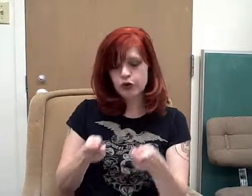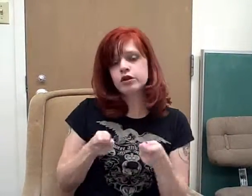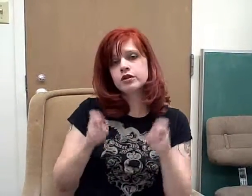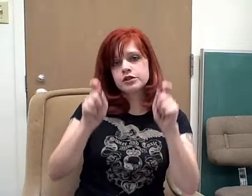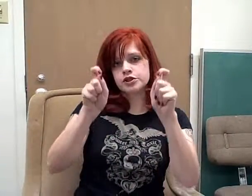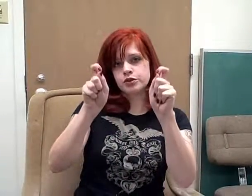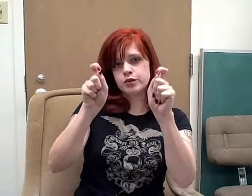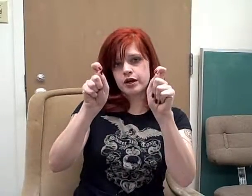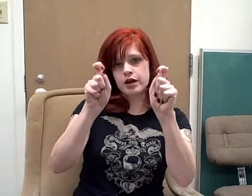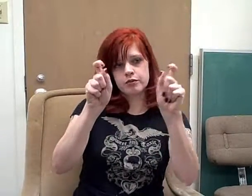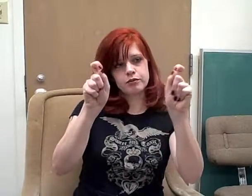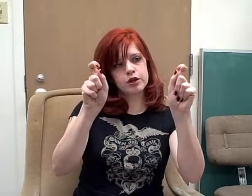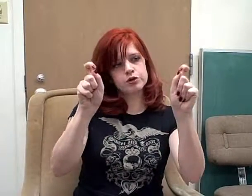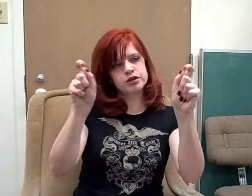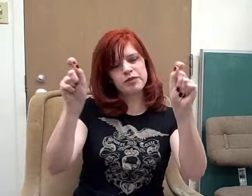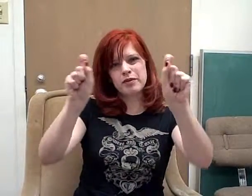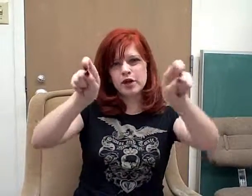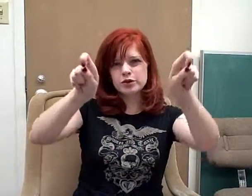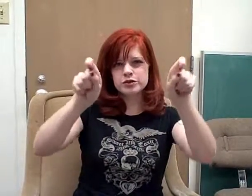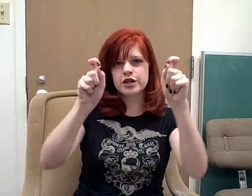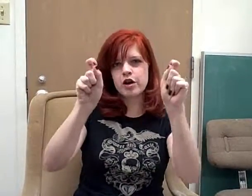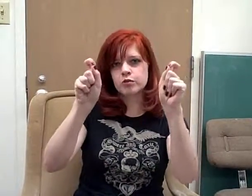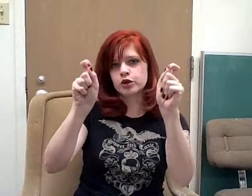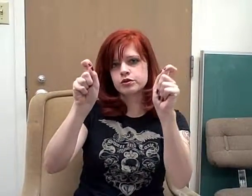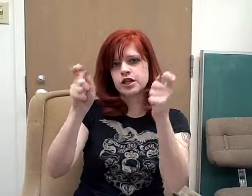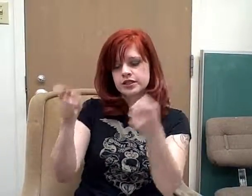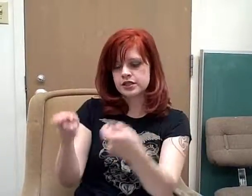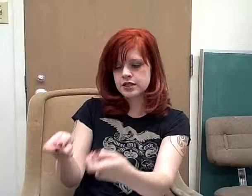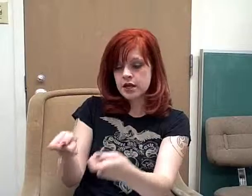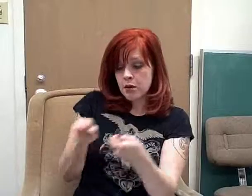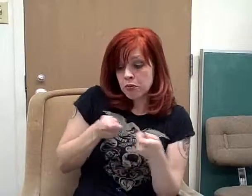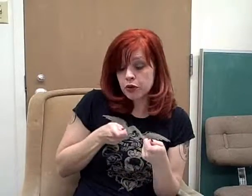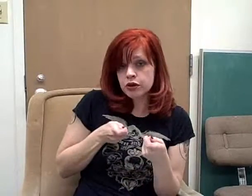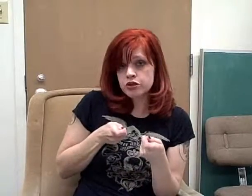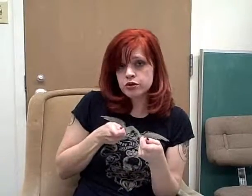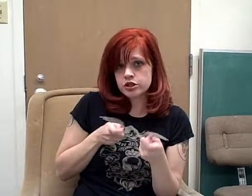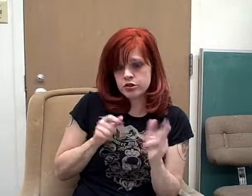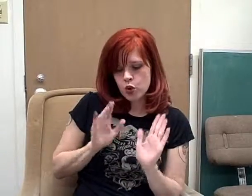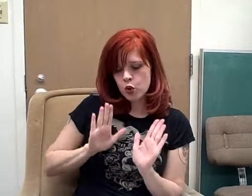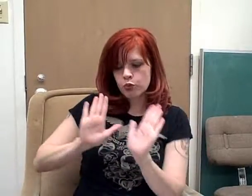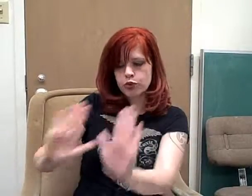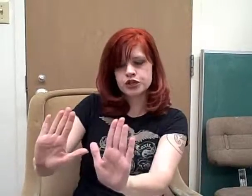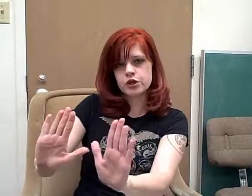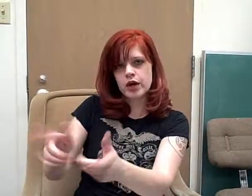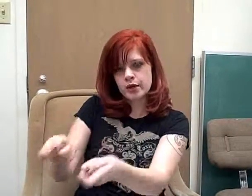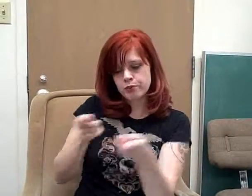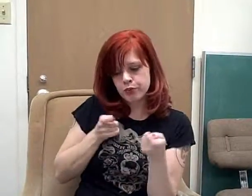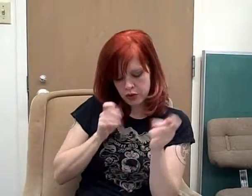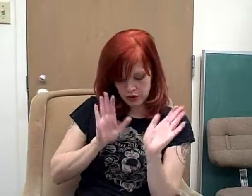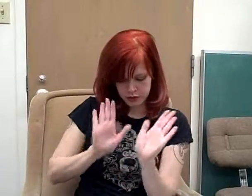Pull, 2 closed, baby O's what they call them, or closed X's. Pull it towards you, or push it away. Pull and